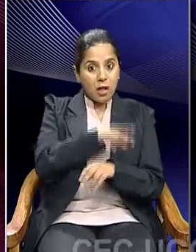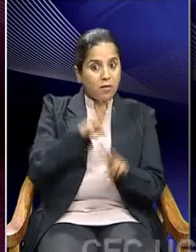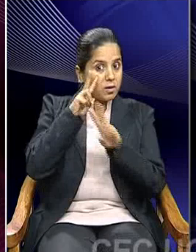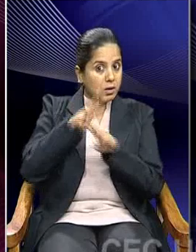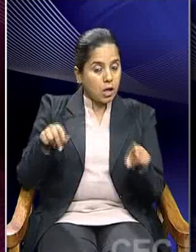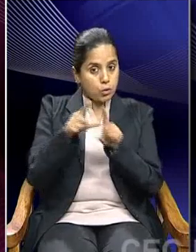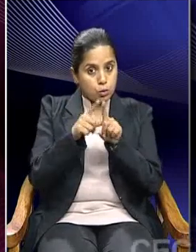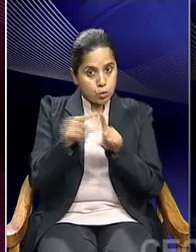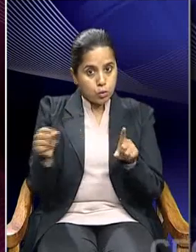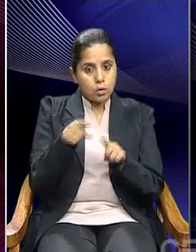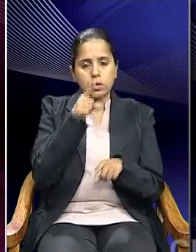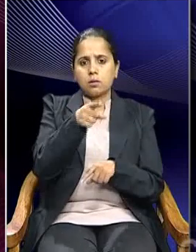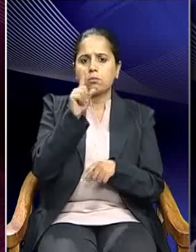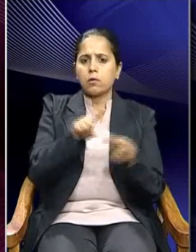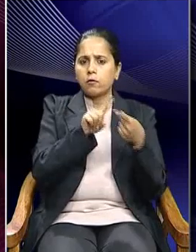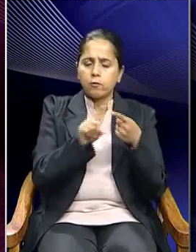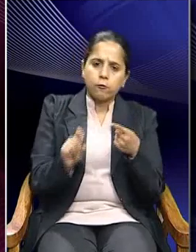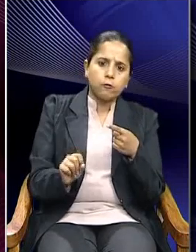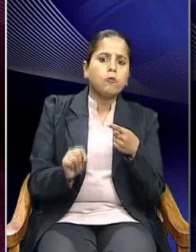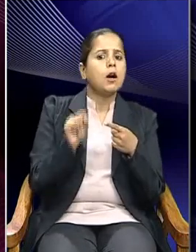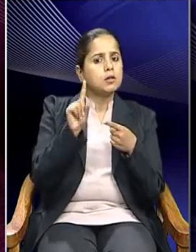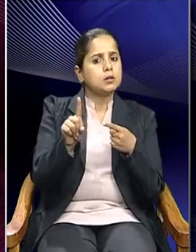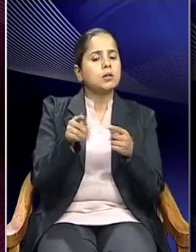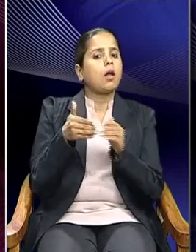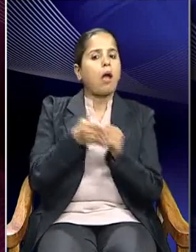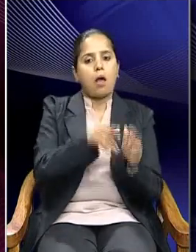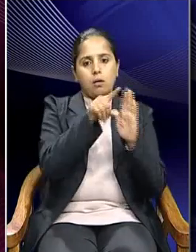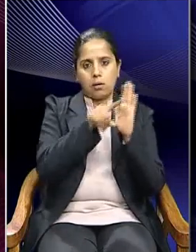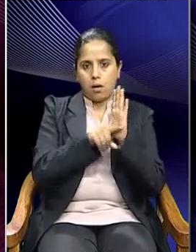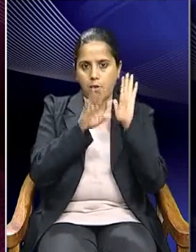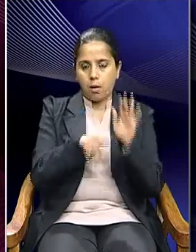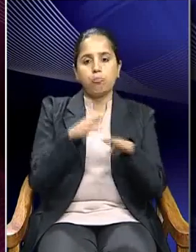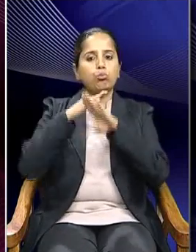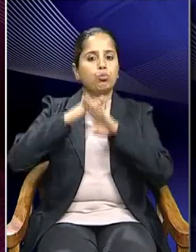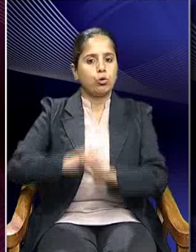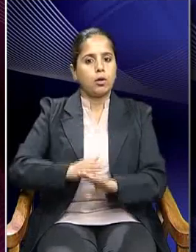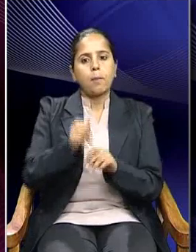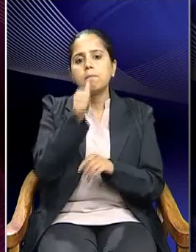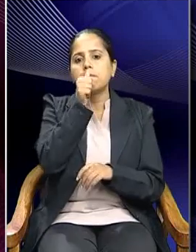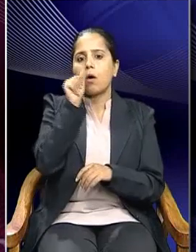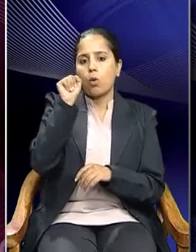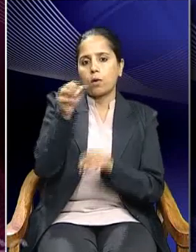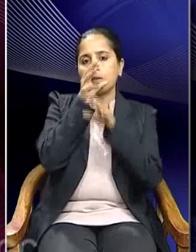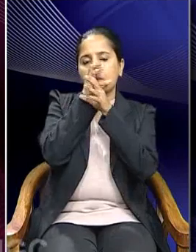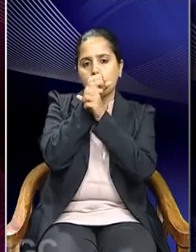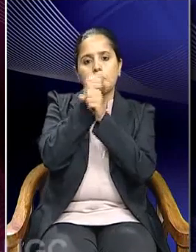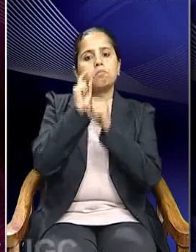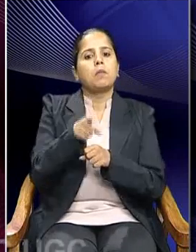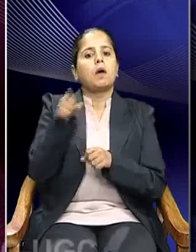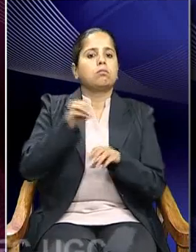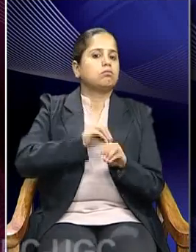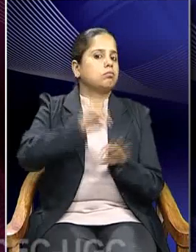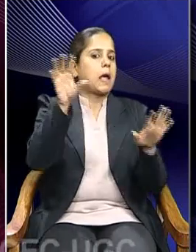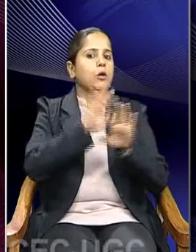research, it is the first guideline to protect the privacy and confidentiality of